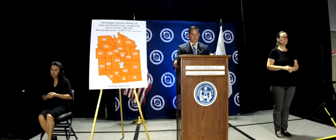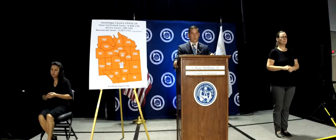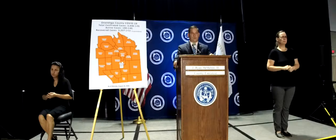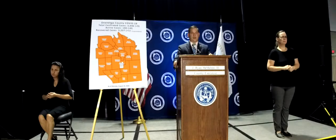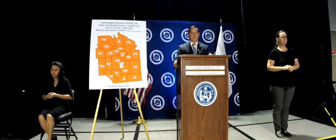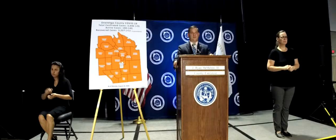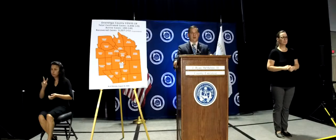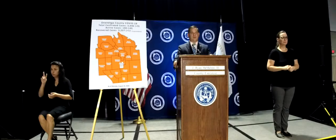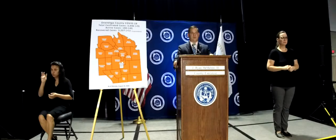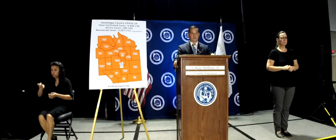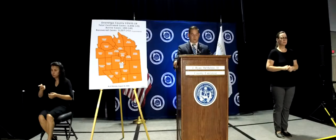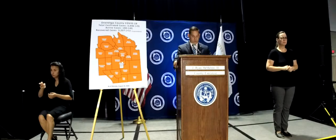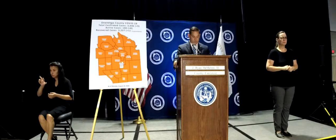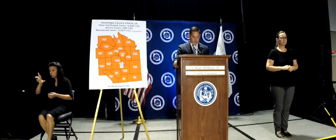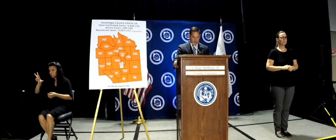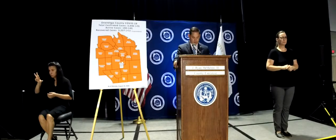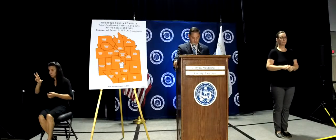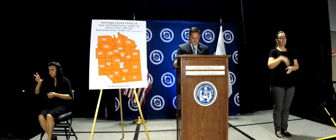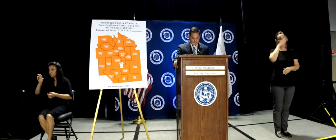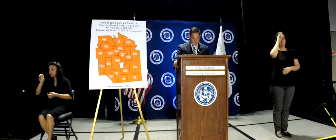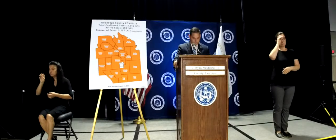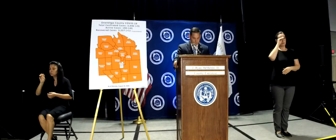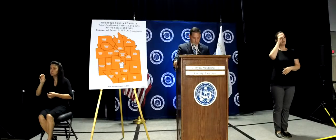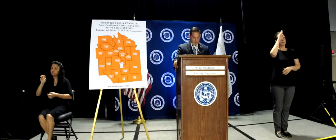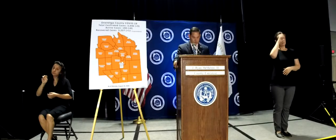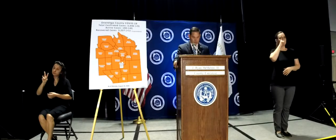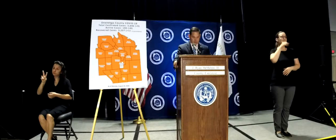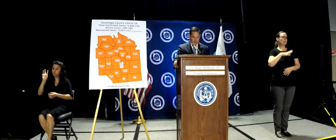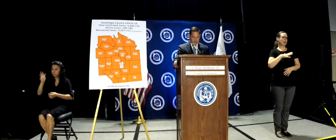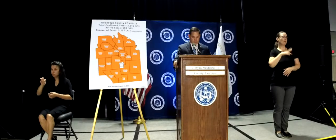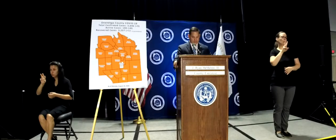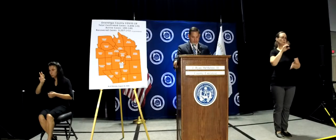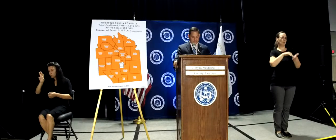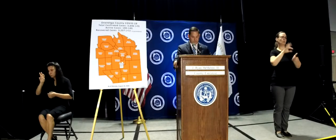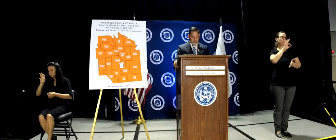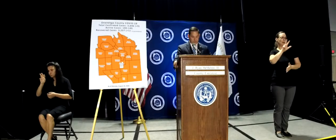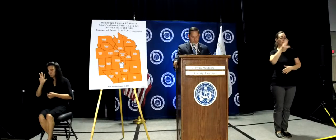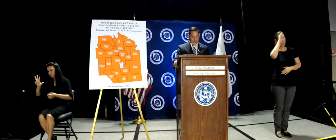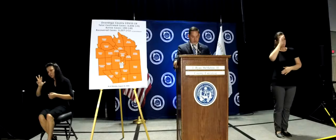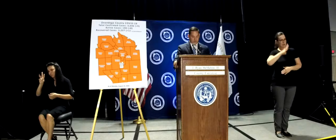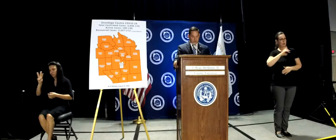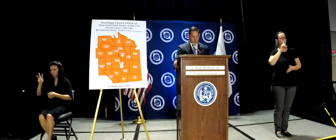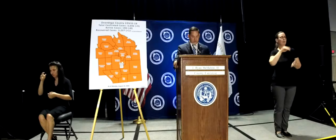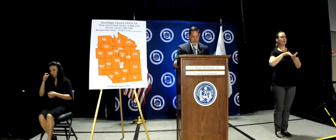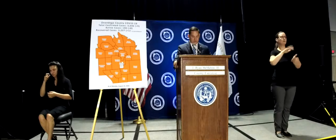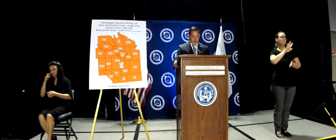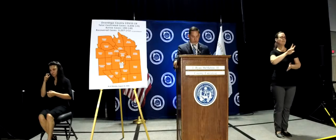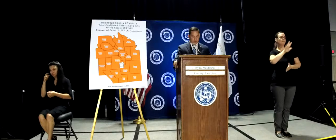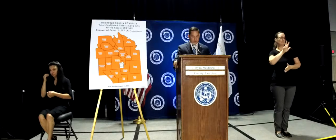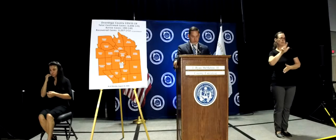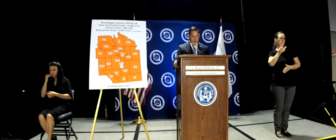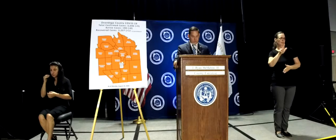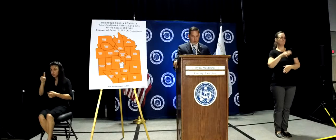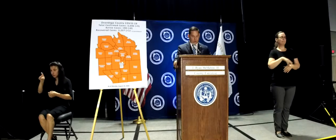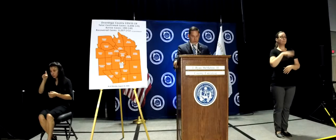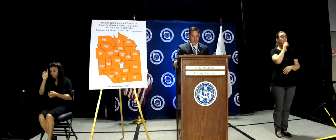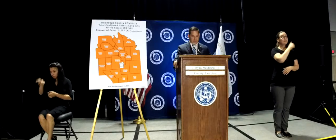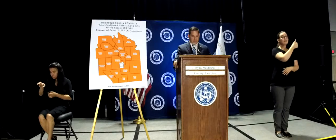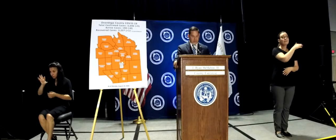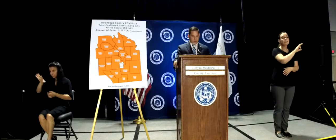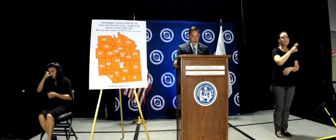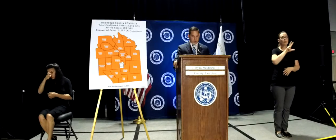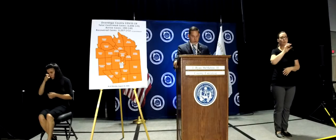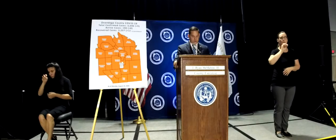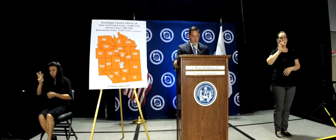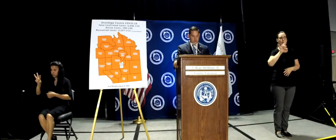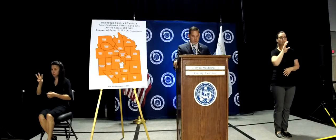female, 1,553 have been male, 308 under 19, 727 in their 20s,